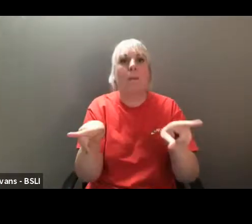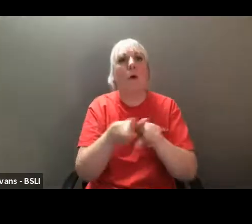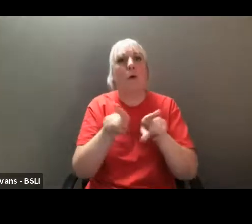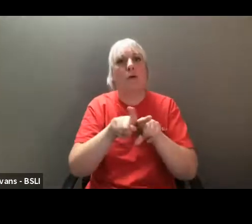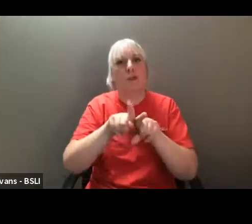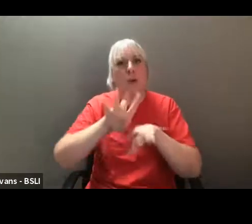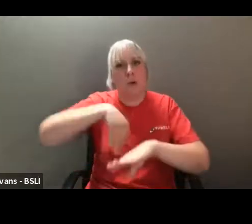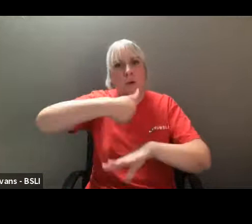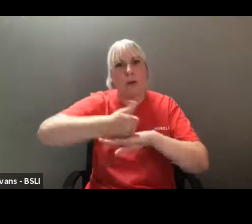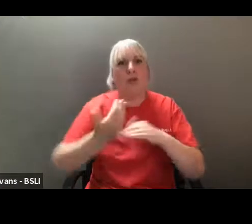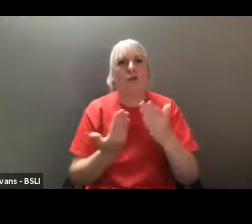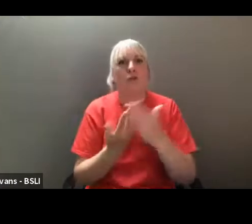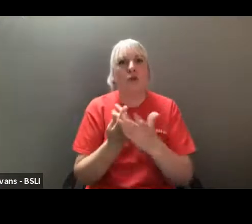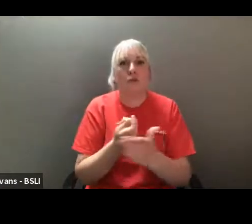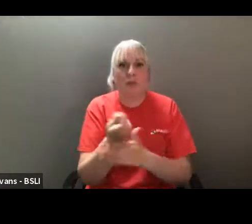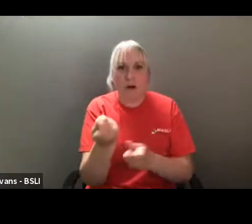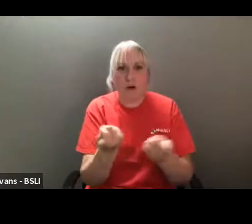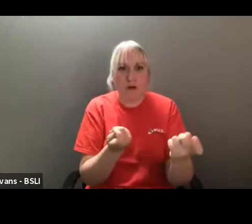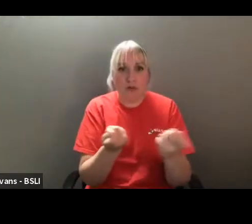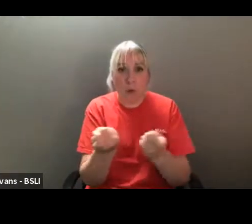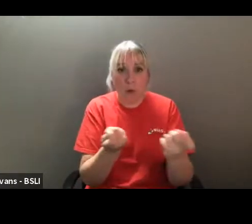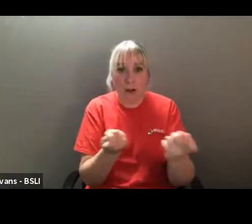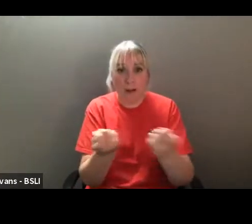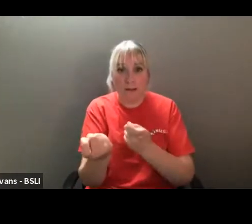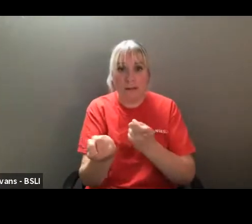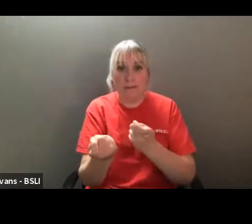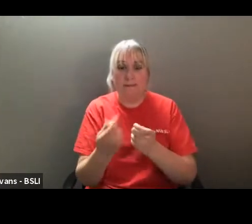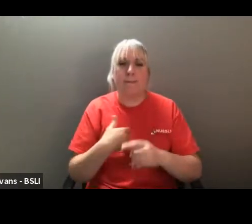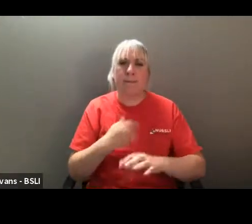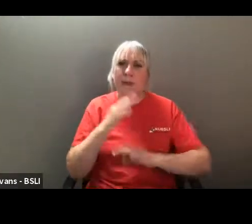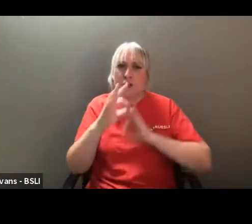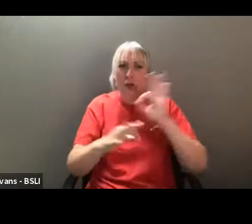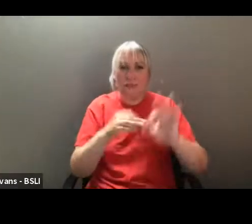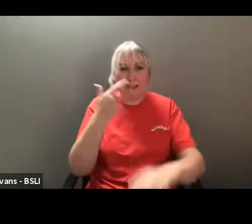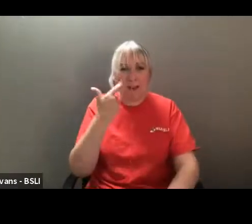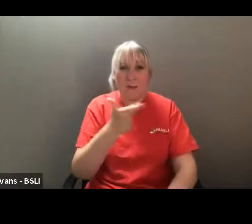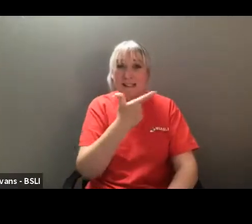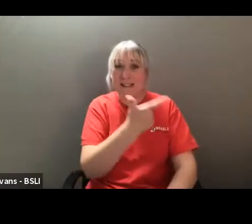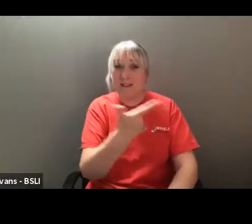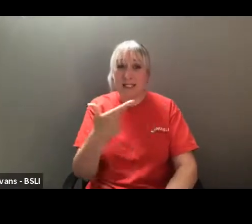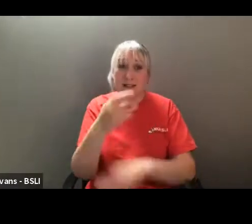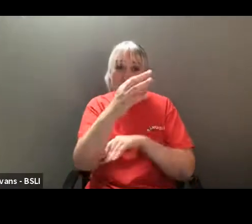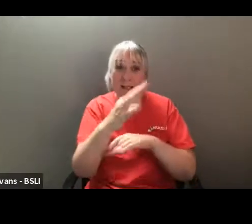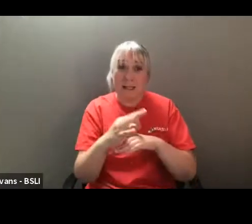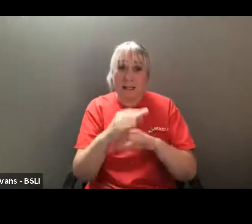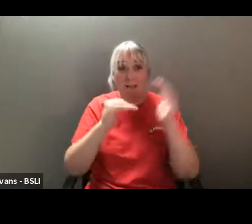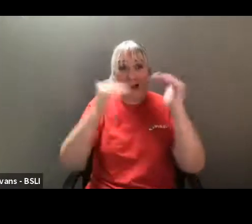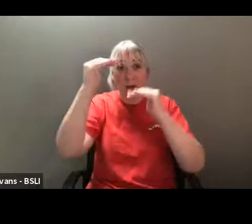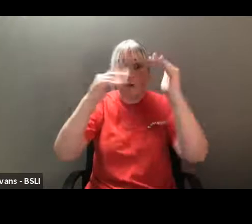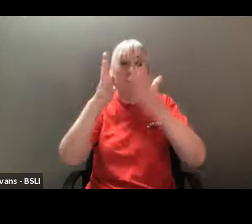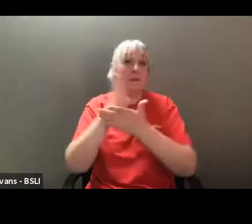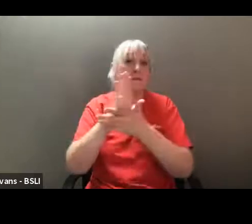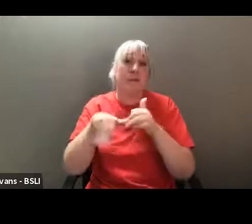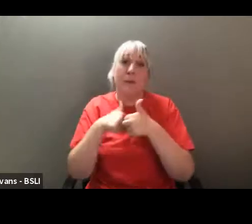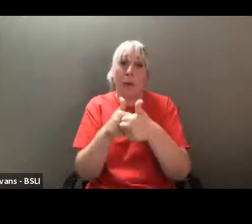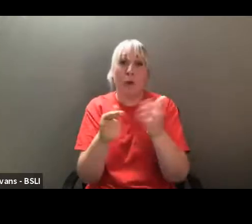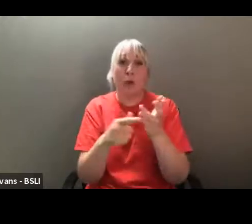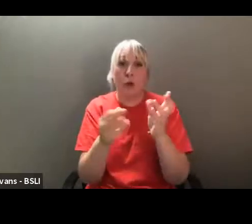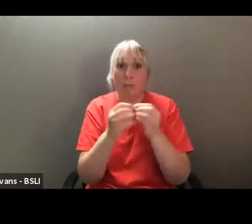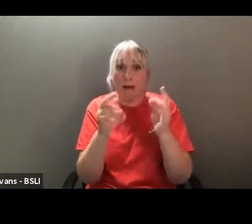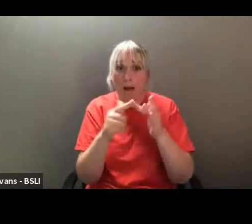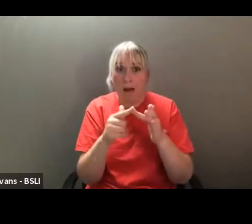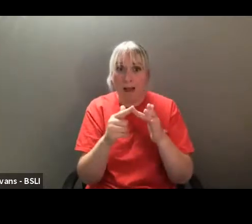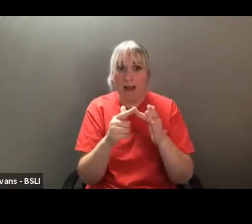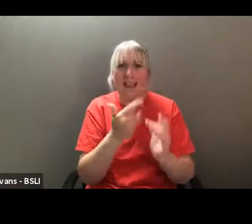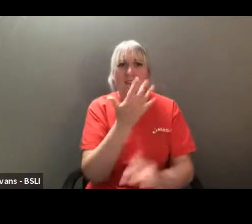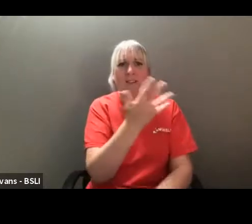costs. A survey found the following: 77% adults in support of UBI, 53% agree